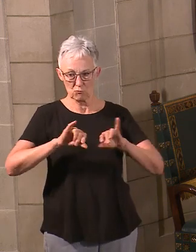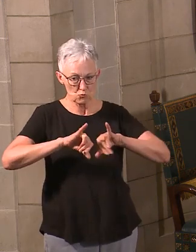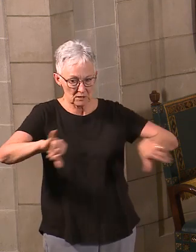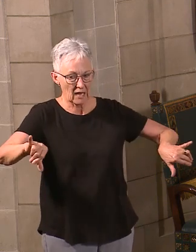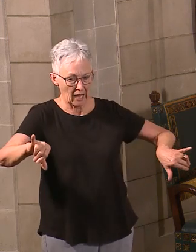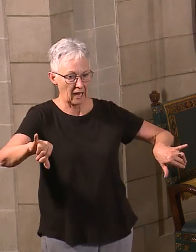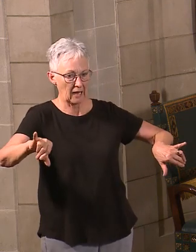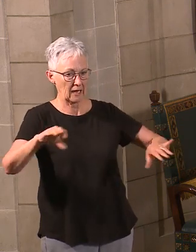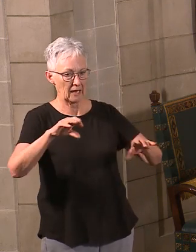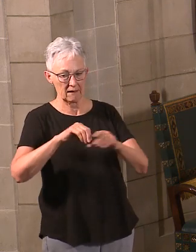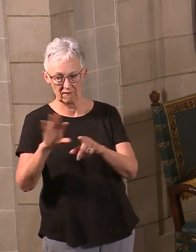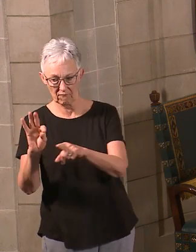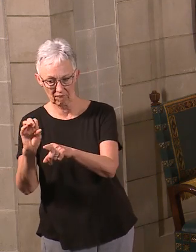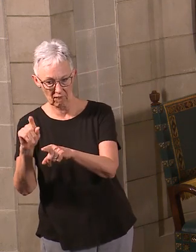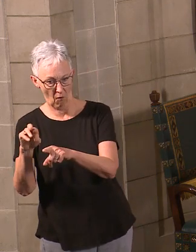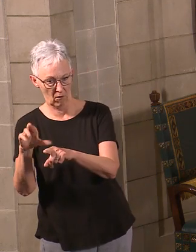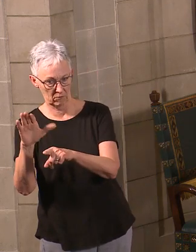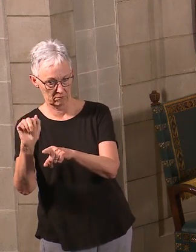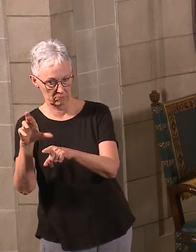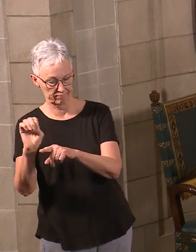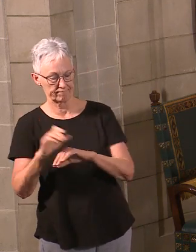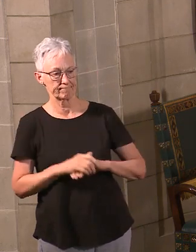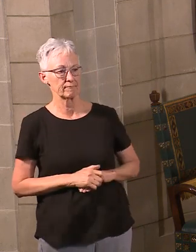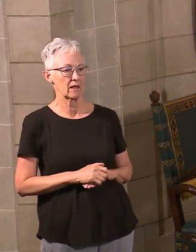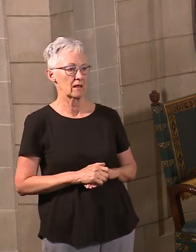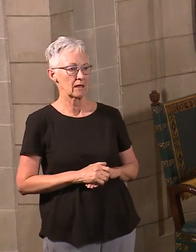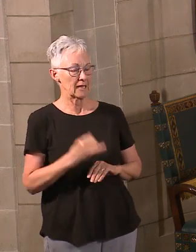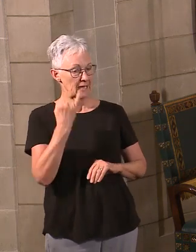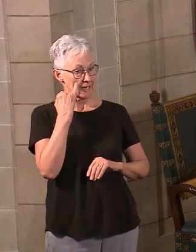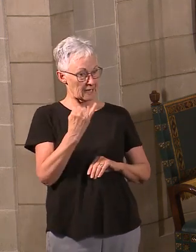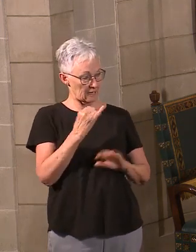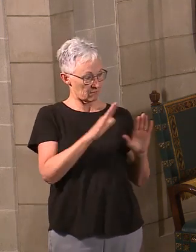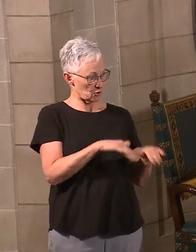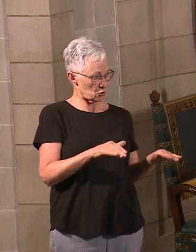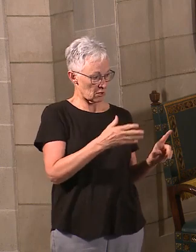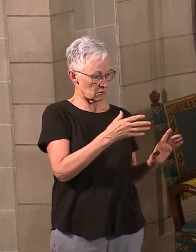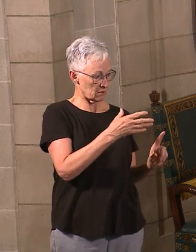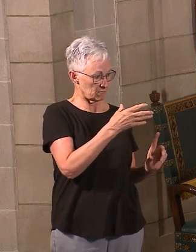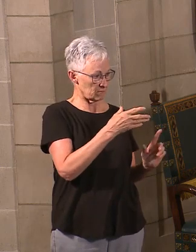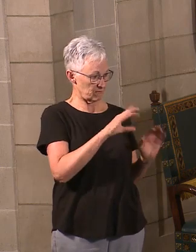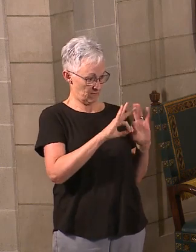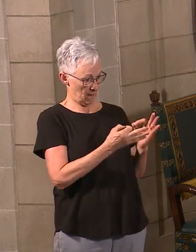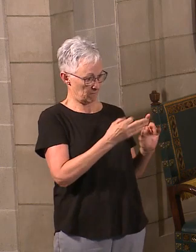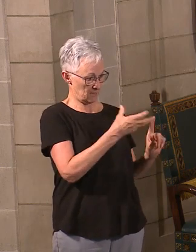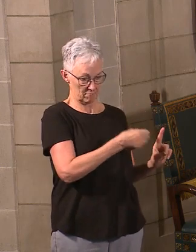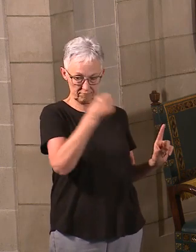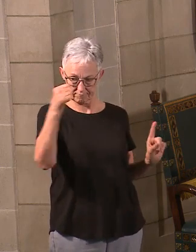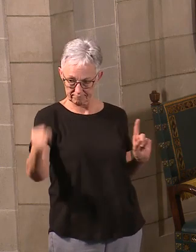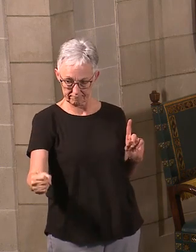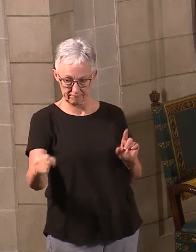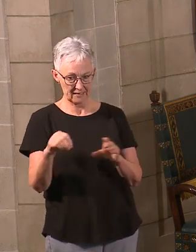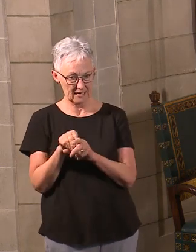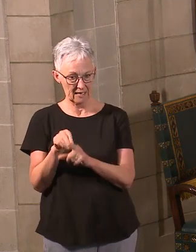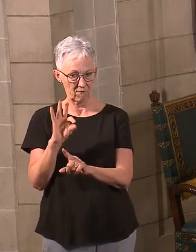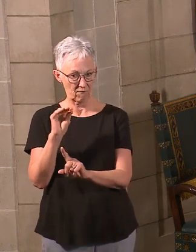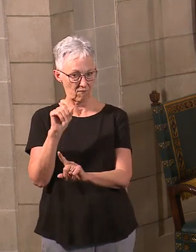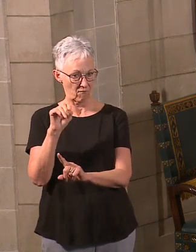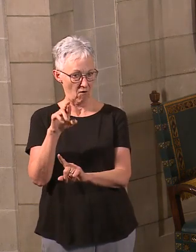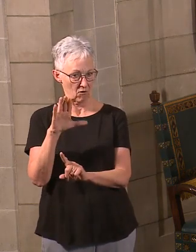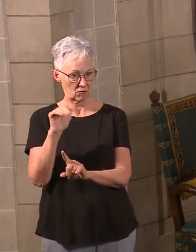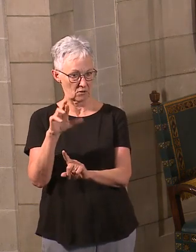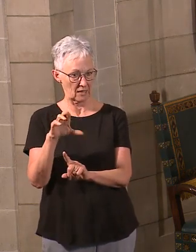primary goal, once a child has been removed, is to get them back to the parent or parents. A major part of that